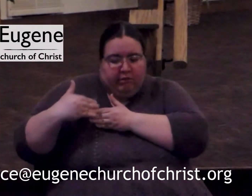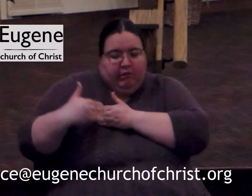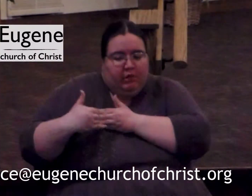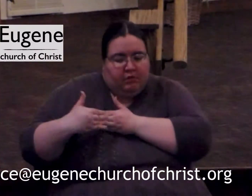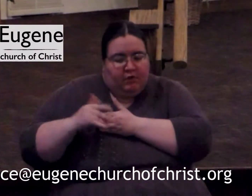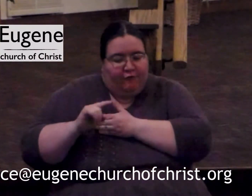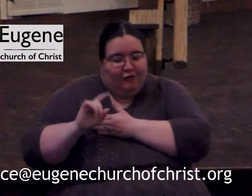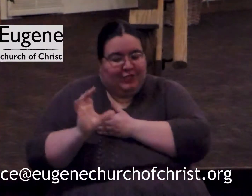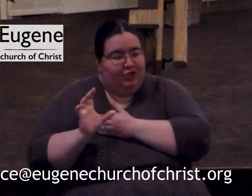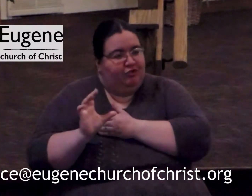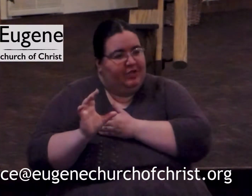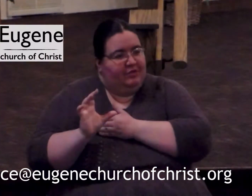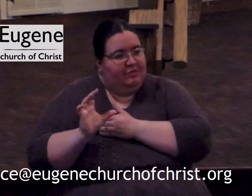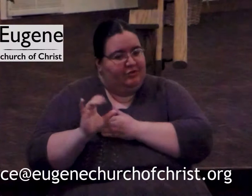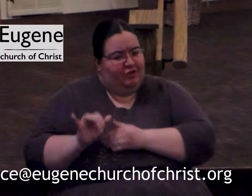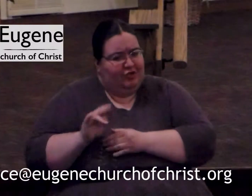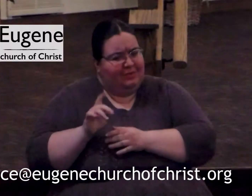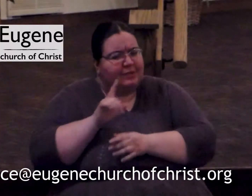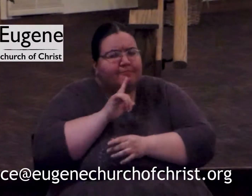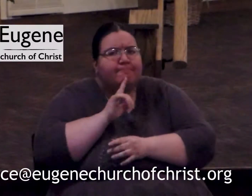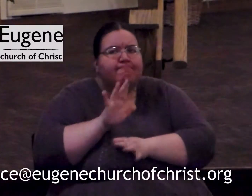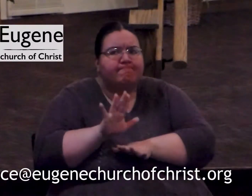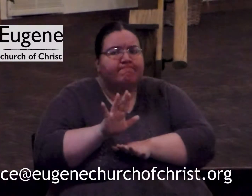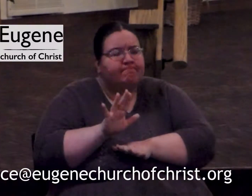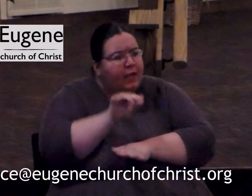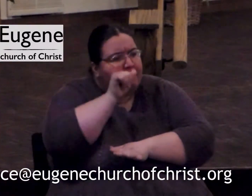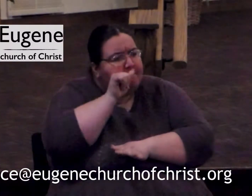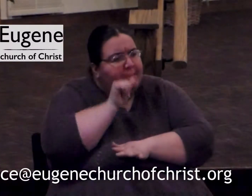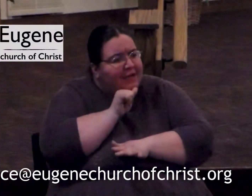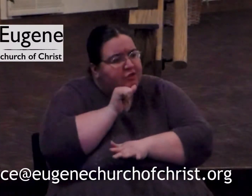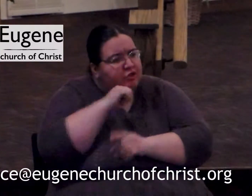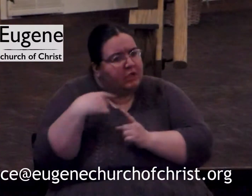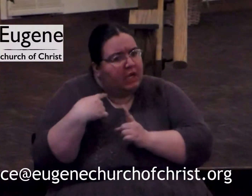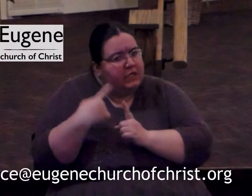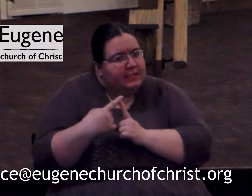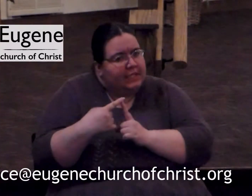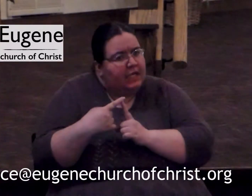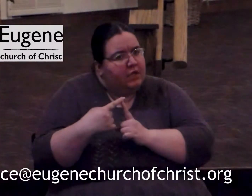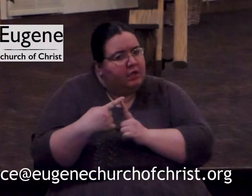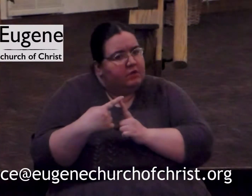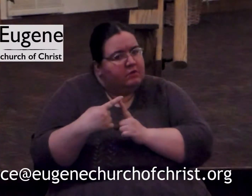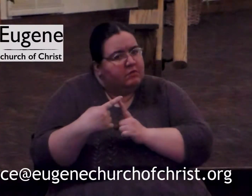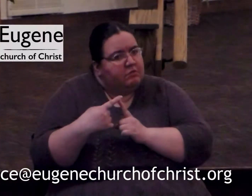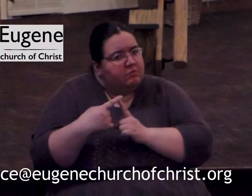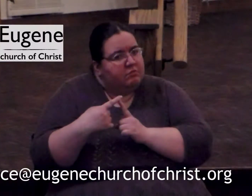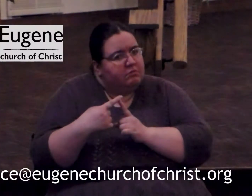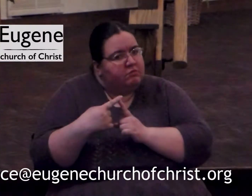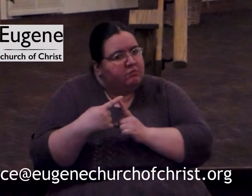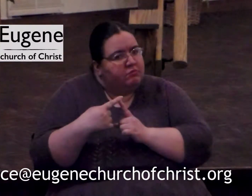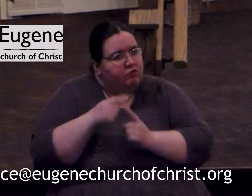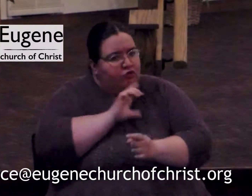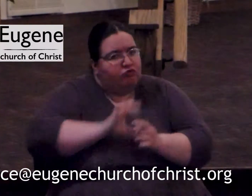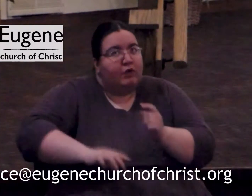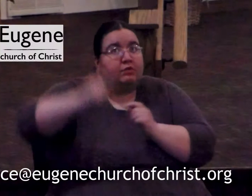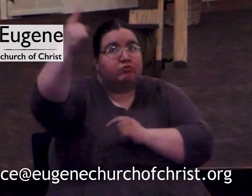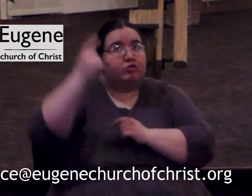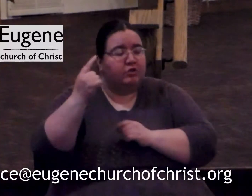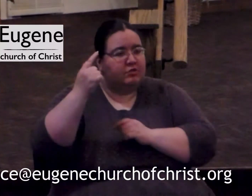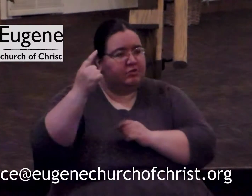telling these folks to be patient until Christ returns, which they're never going to see. They're not going to see that day. Now, they're going to see Judgment Day and they're